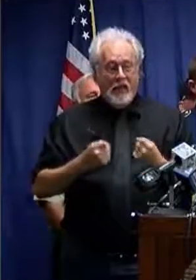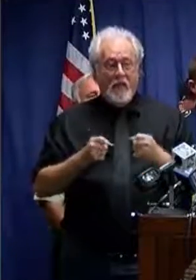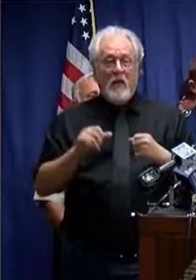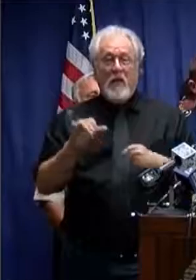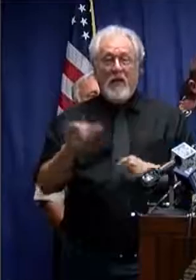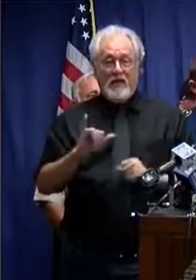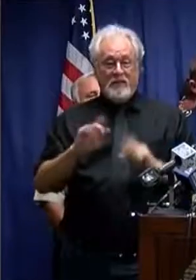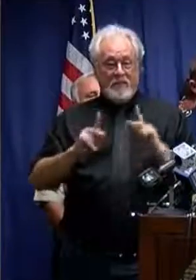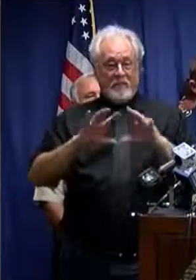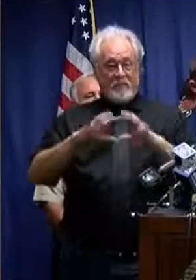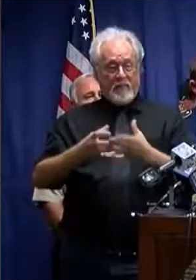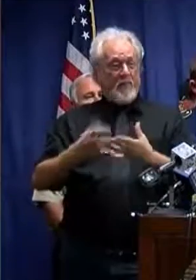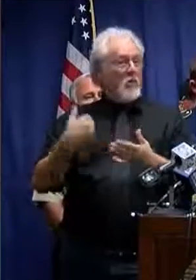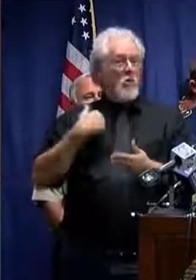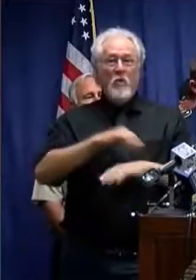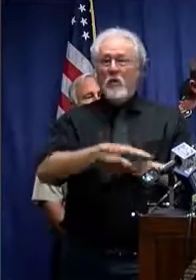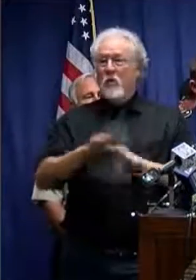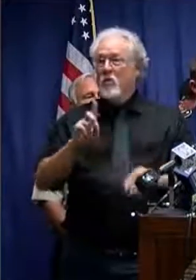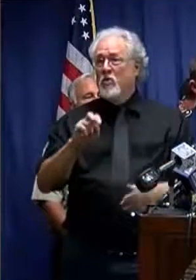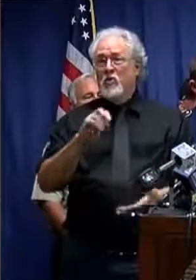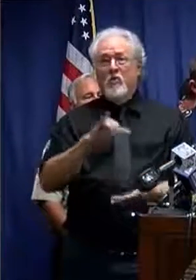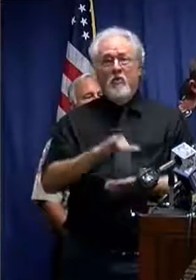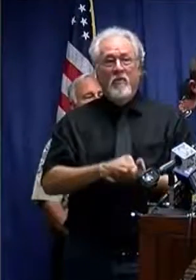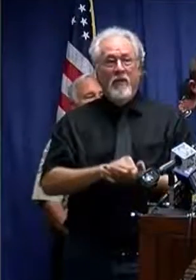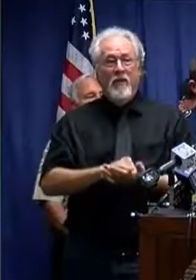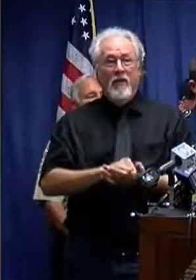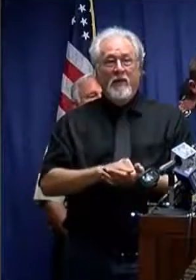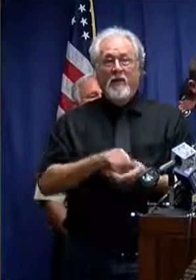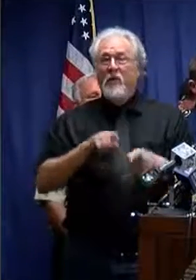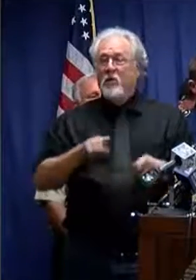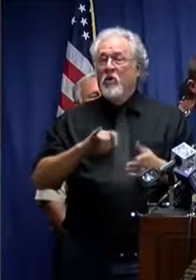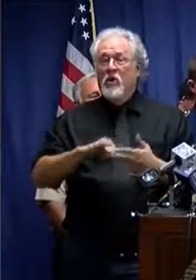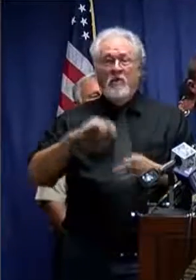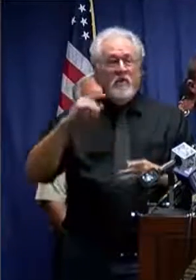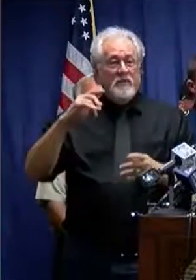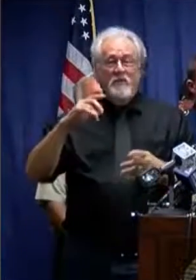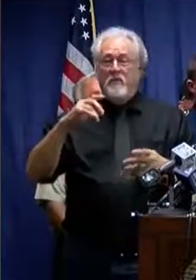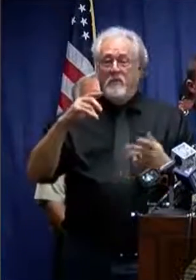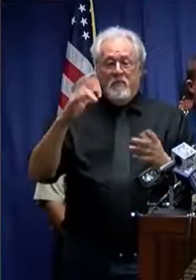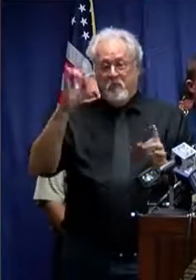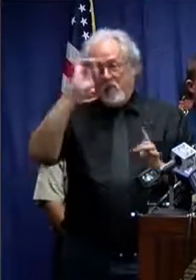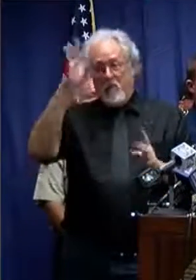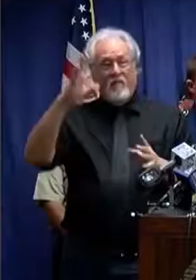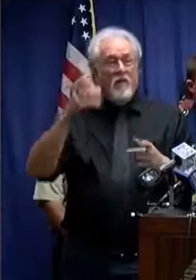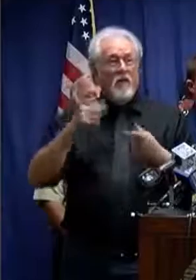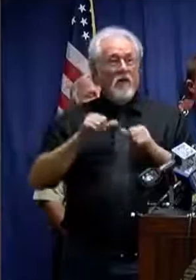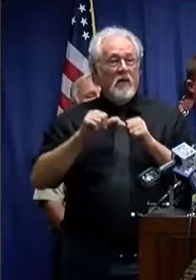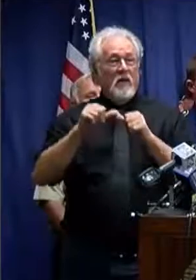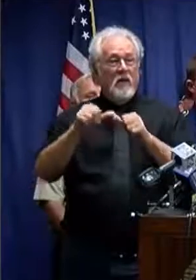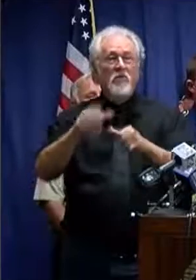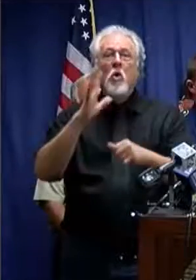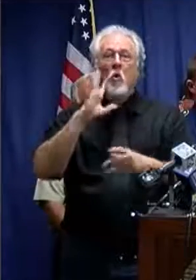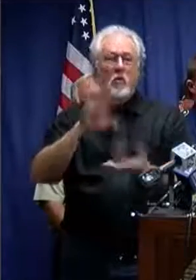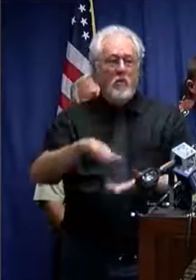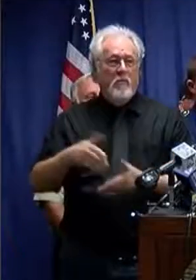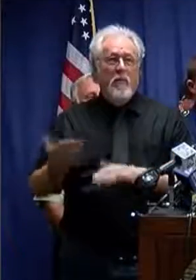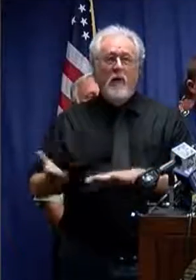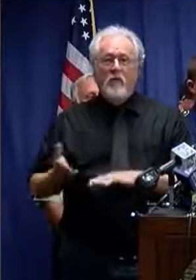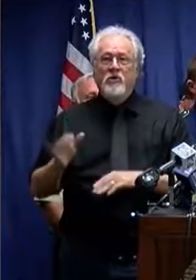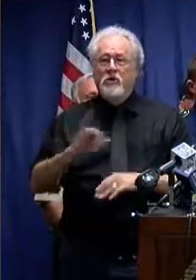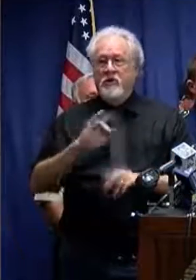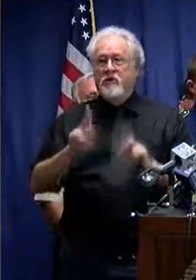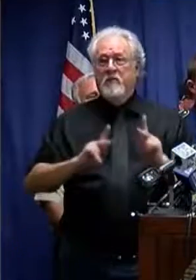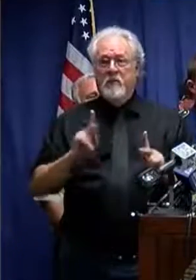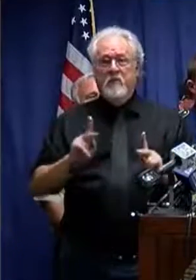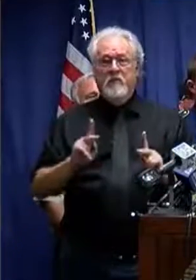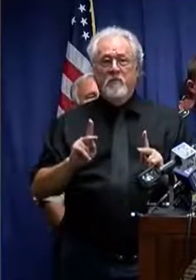people, if we don't do that and this madness continues, we will surely perish as a